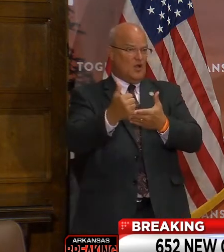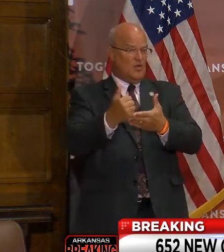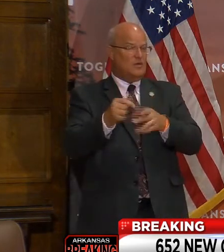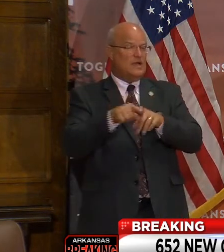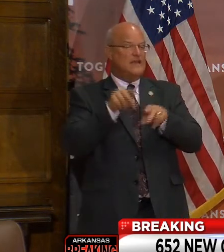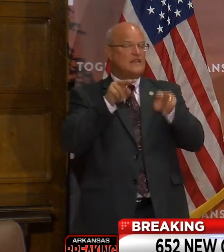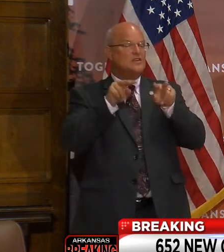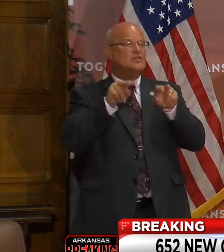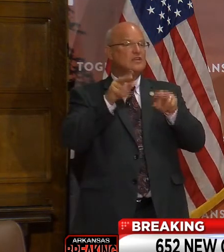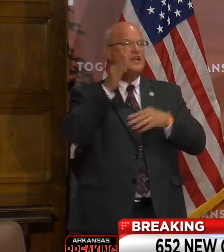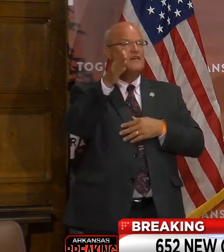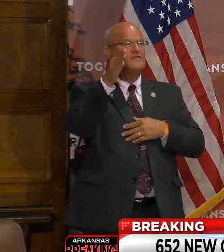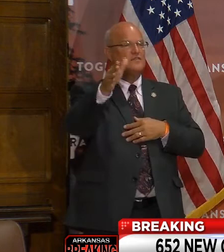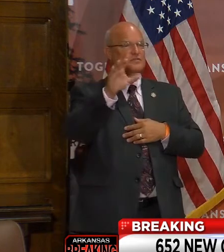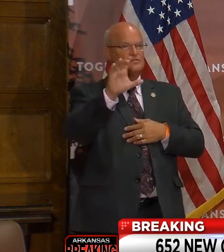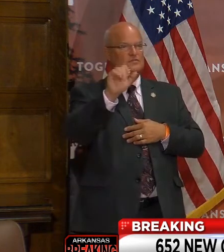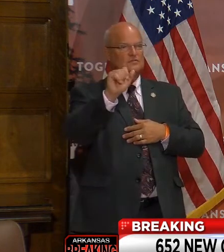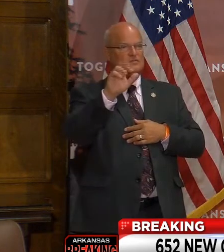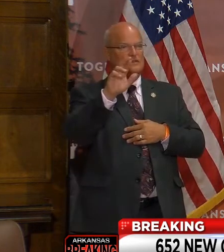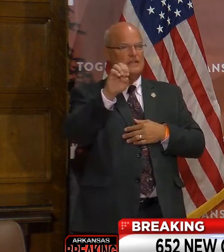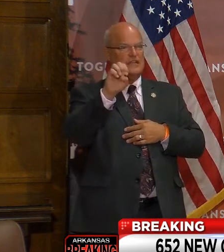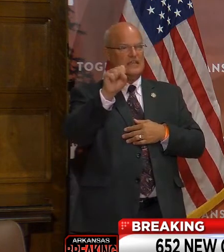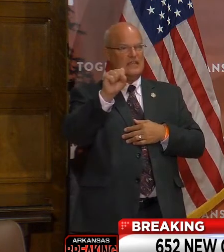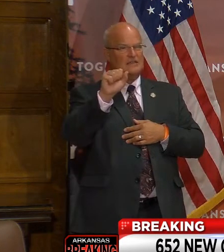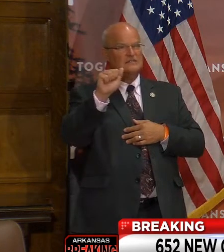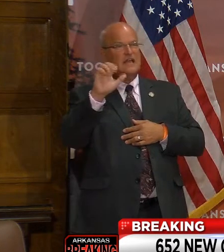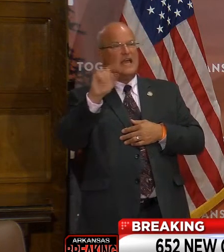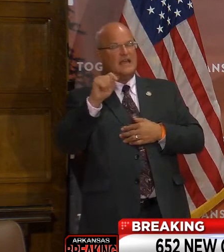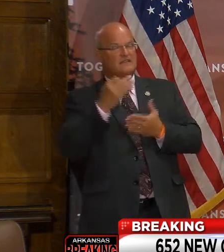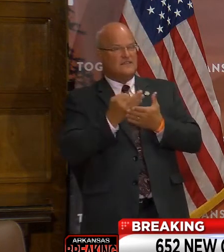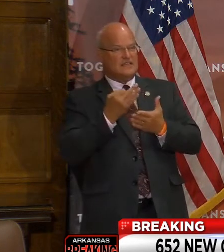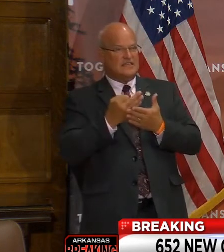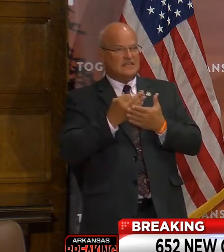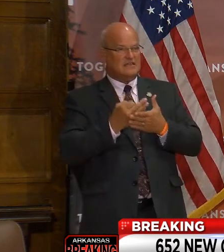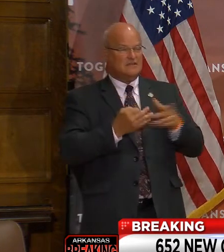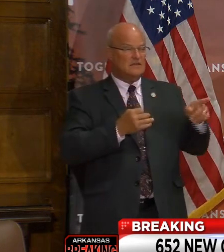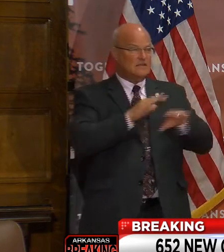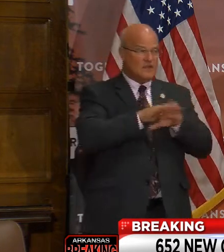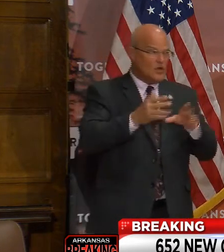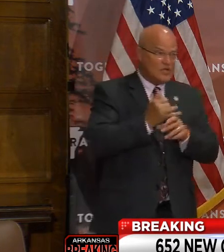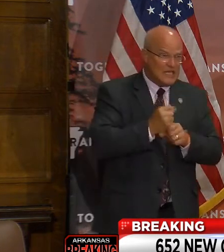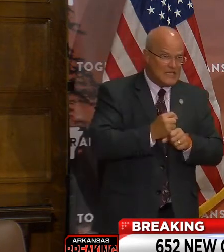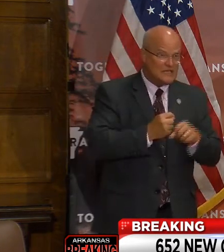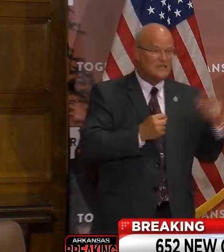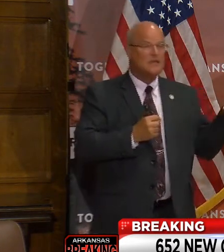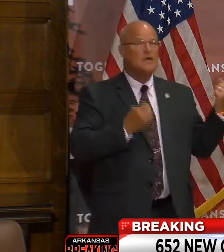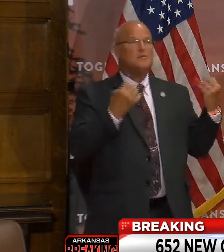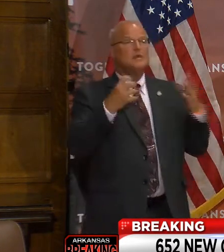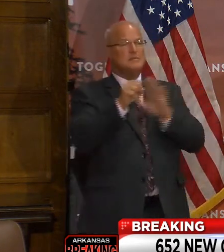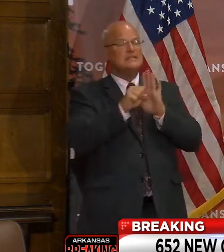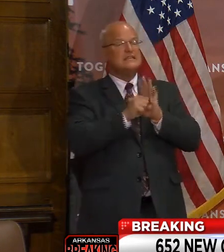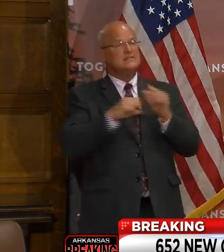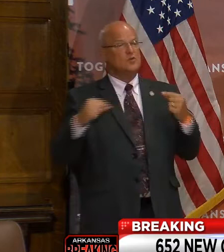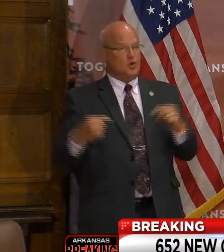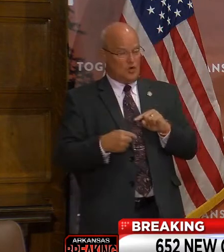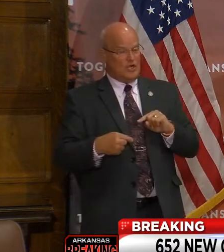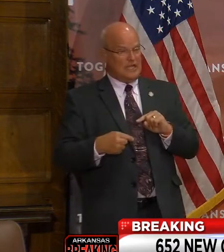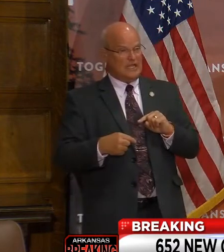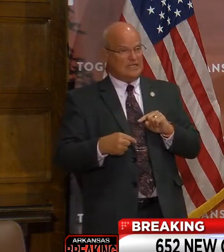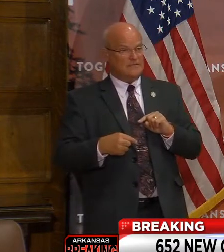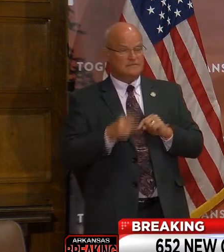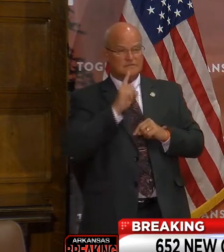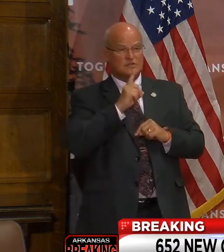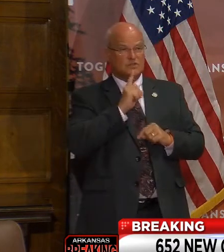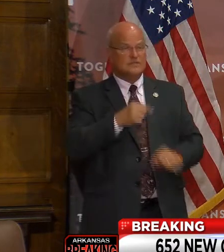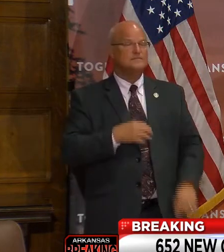look at future CARES Act funding. And if they don't get it? Well, there'll be a lot of states that are hurting.